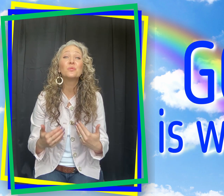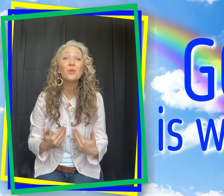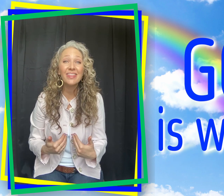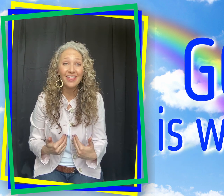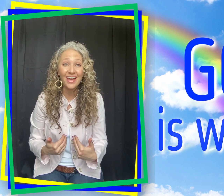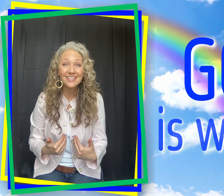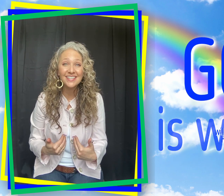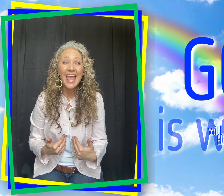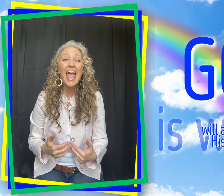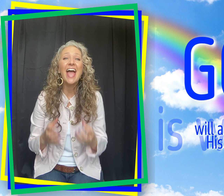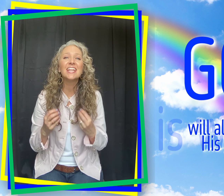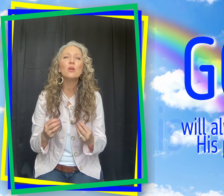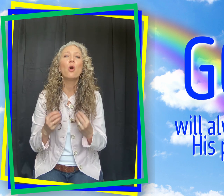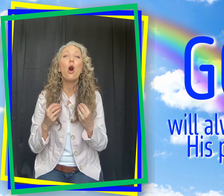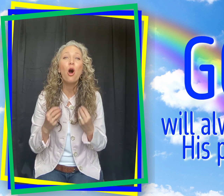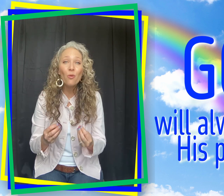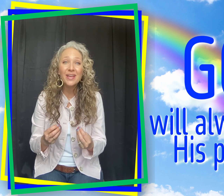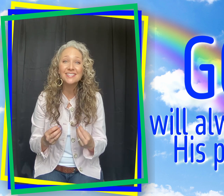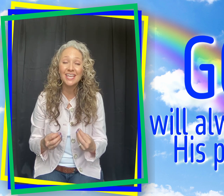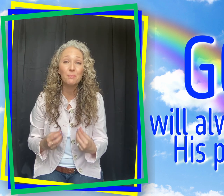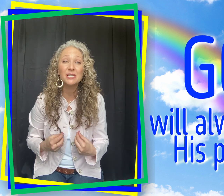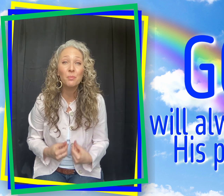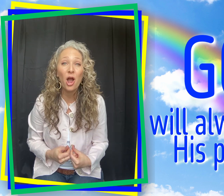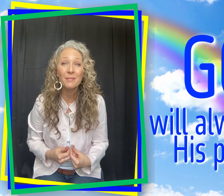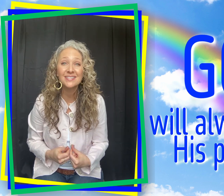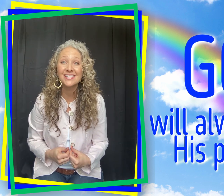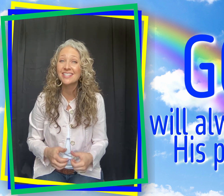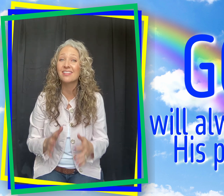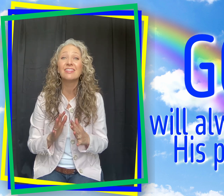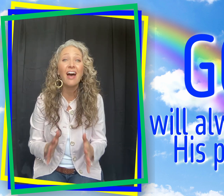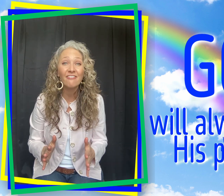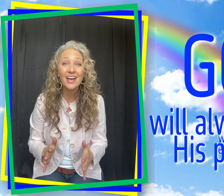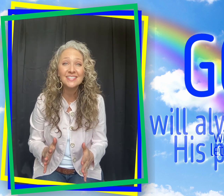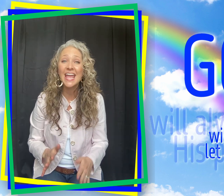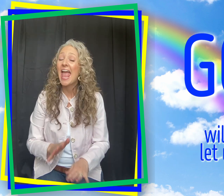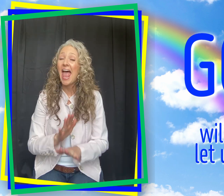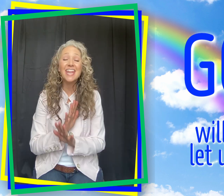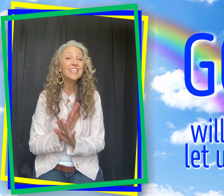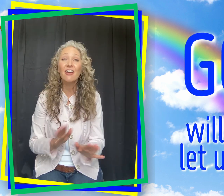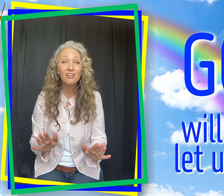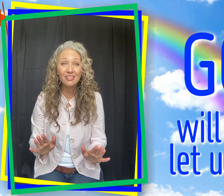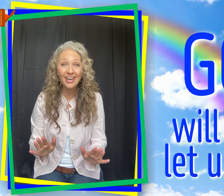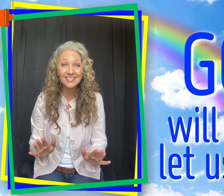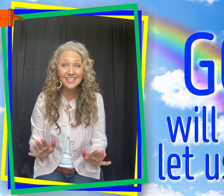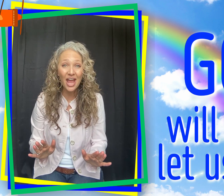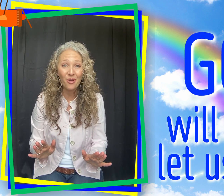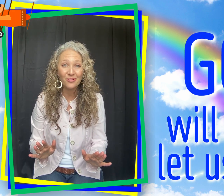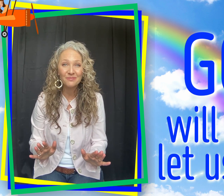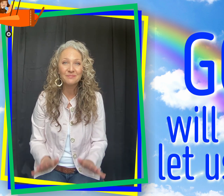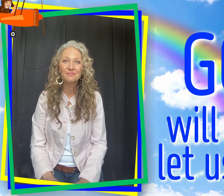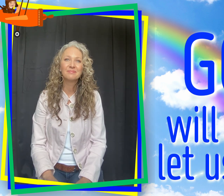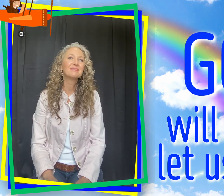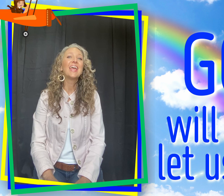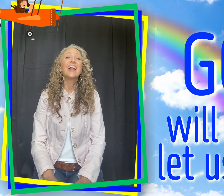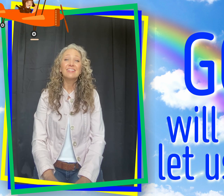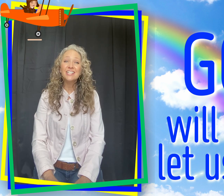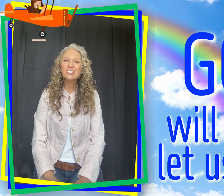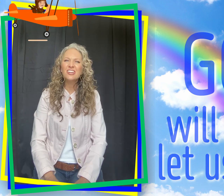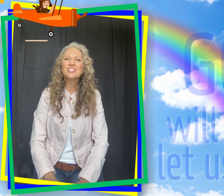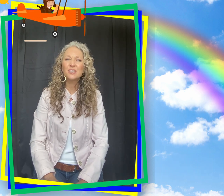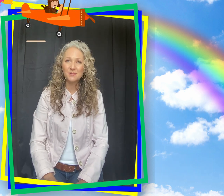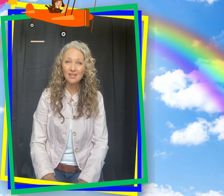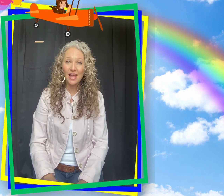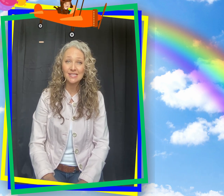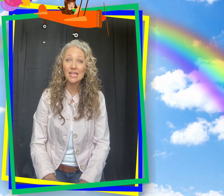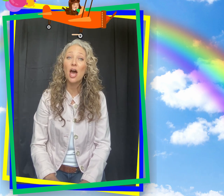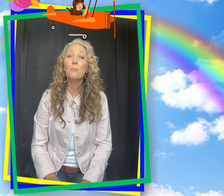God is with us, and he will always keep his promises to love us and never let us down. Let's